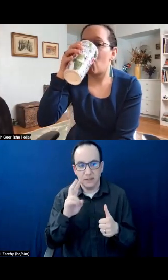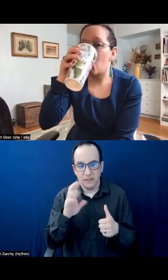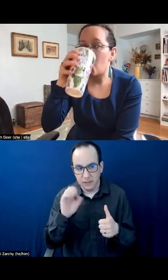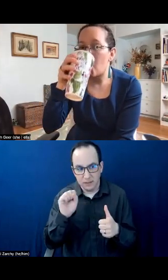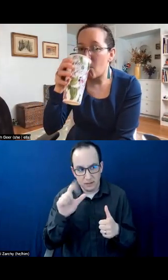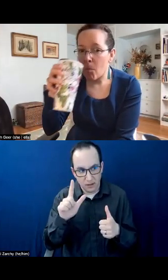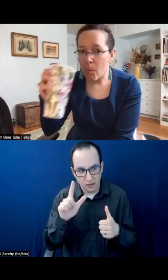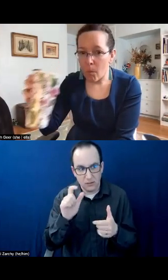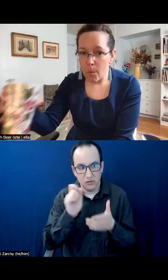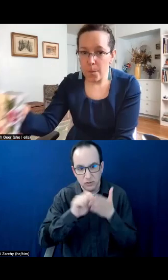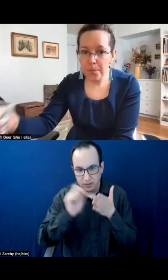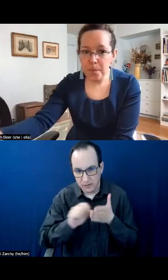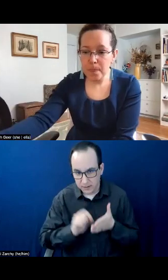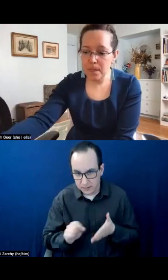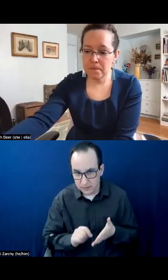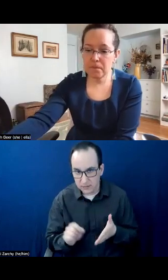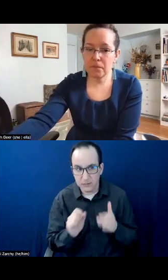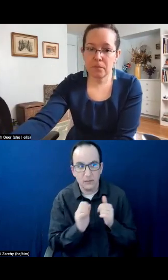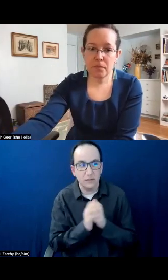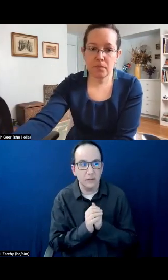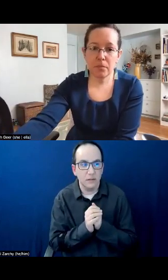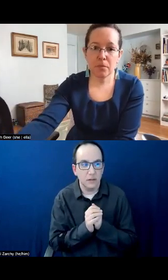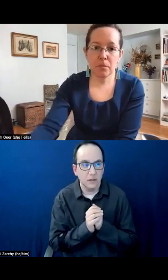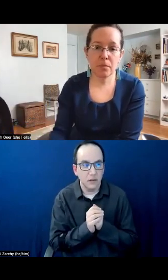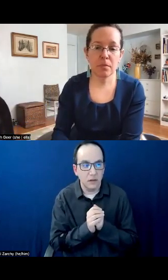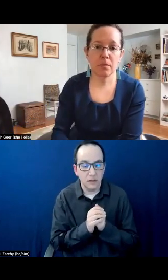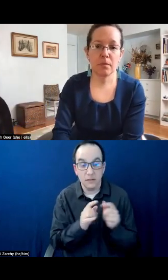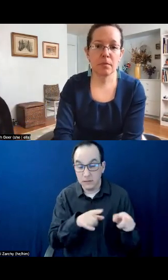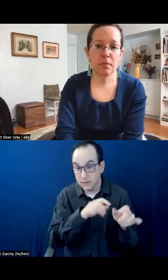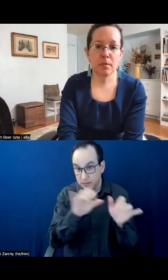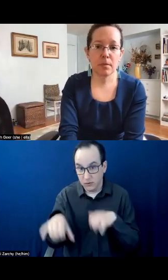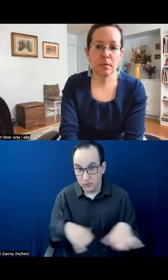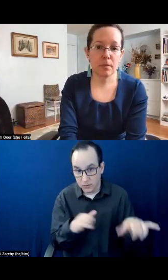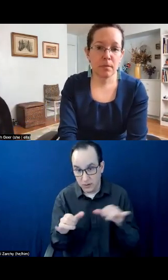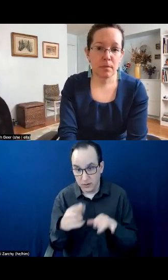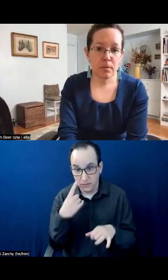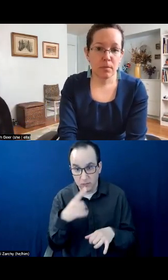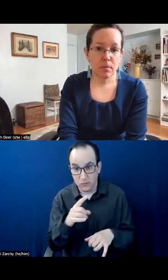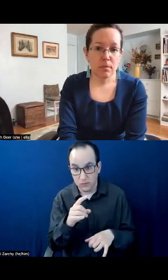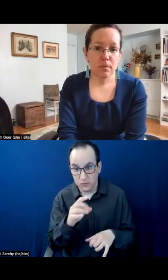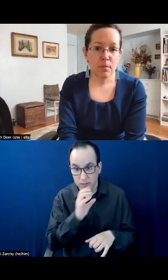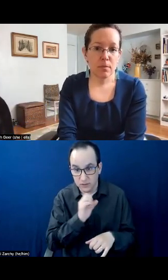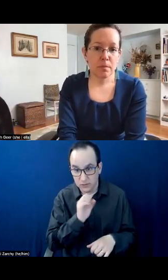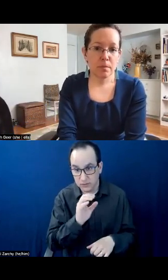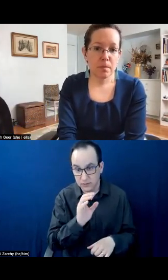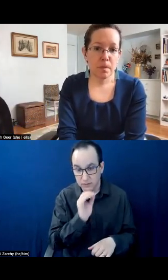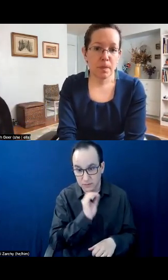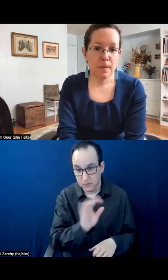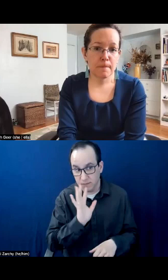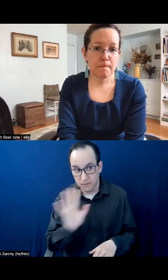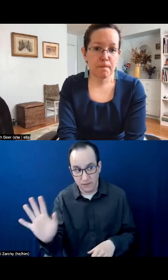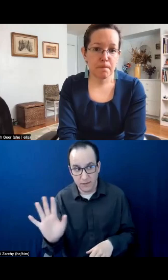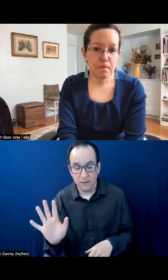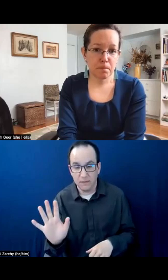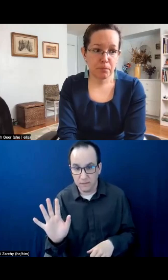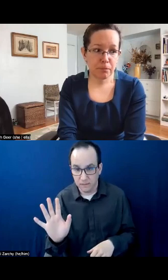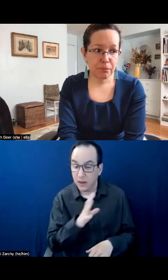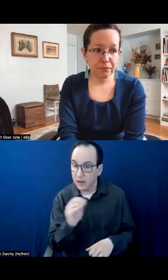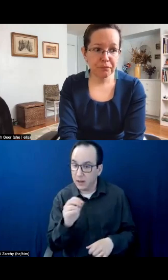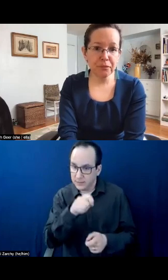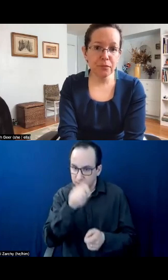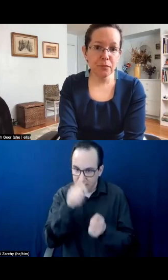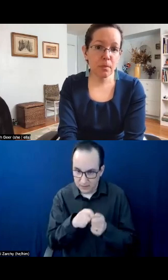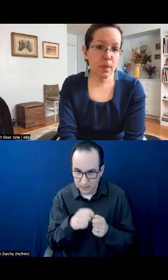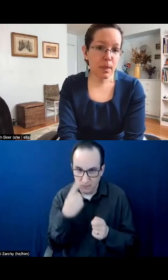First, we have here the VCSL. It is written. It's standardized, as I